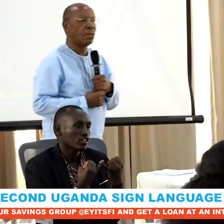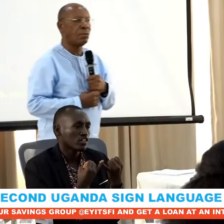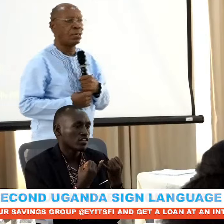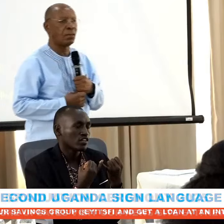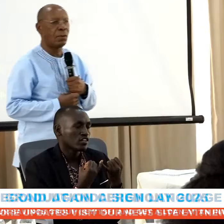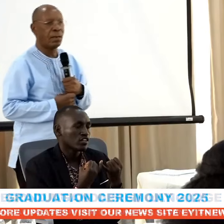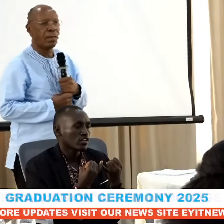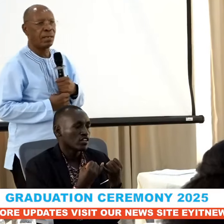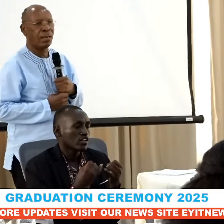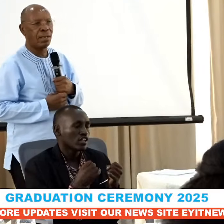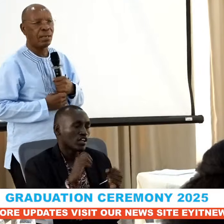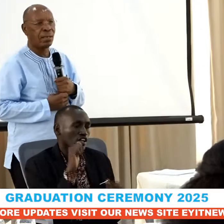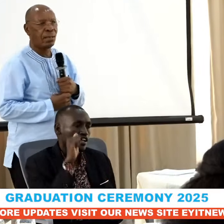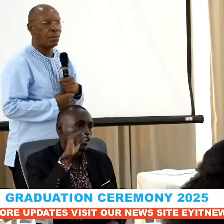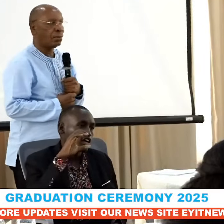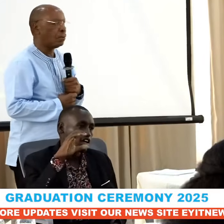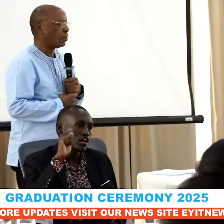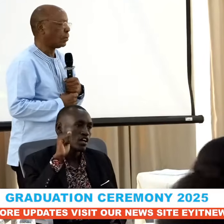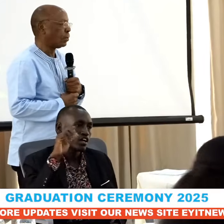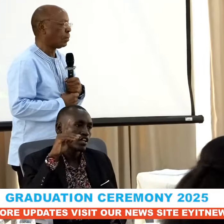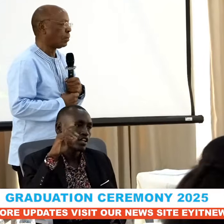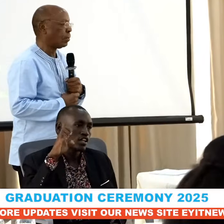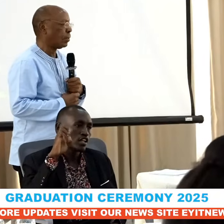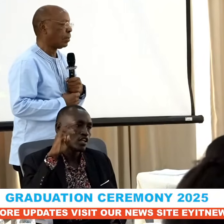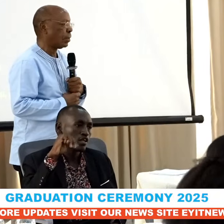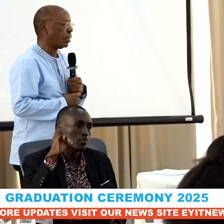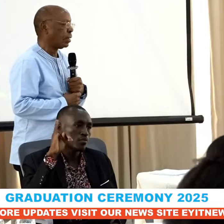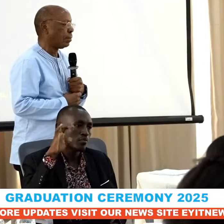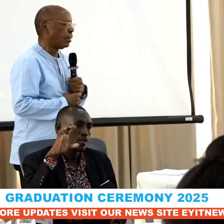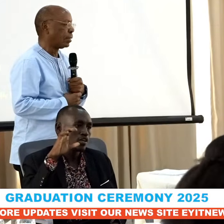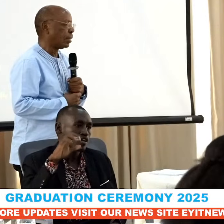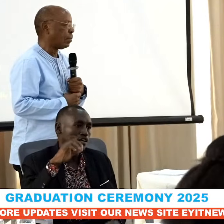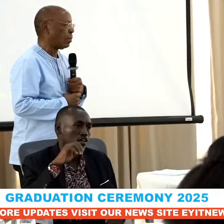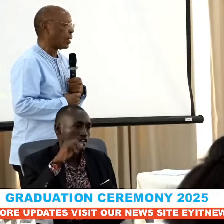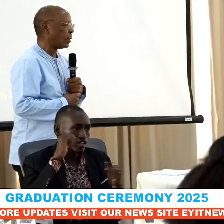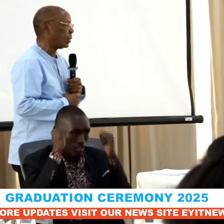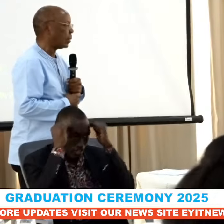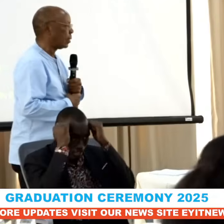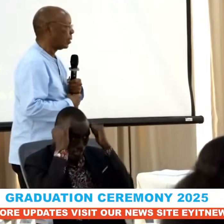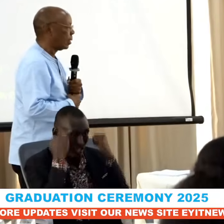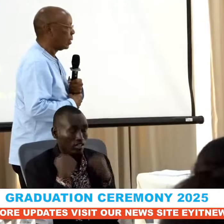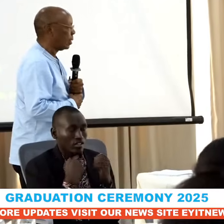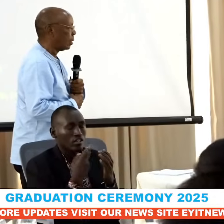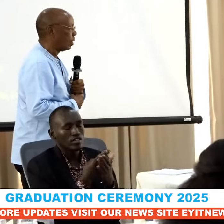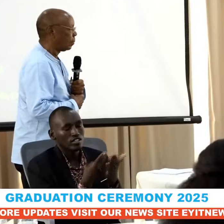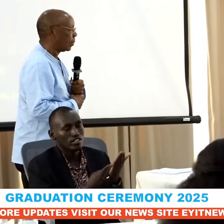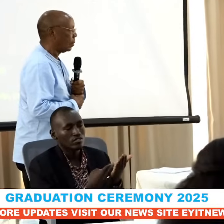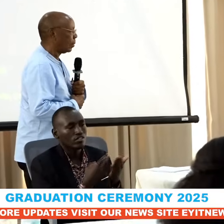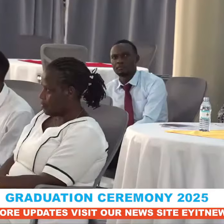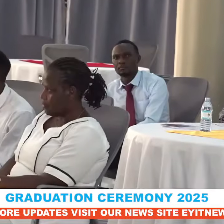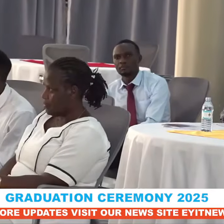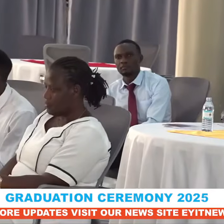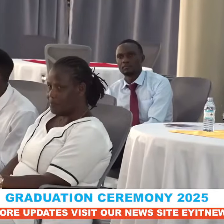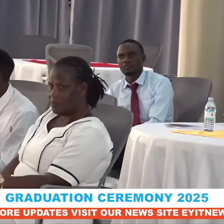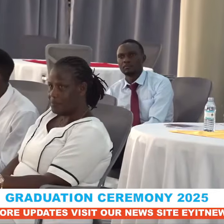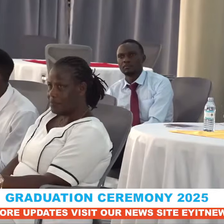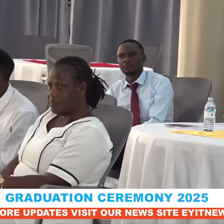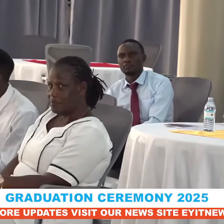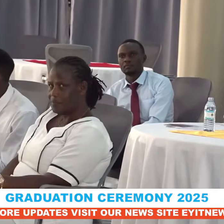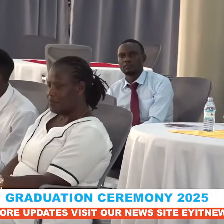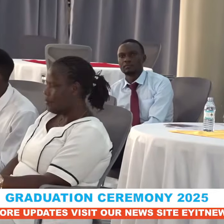academic registrar to also make some remarks. Dr. Martha, you're